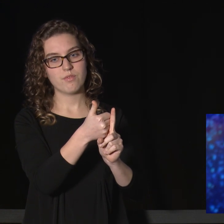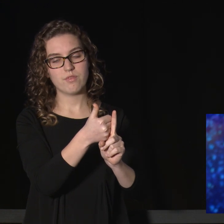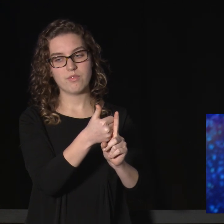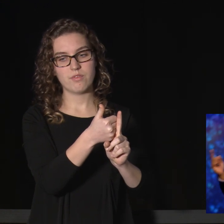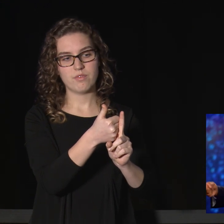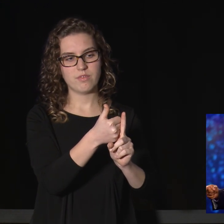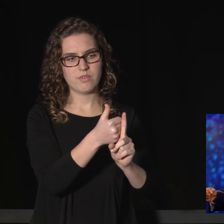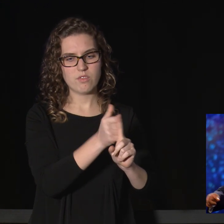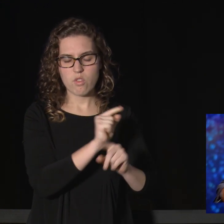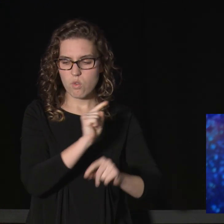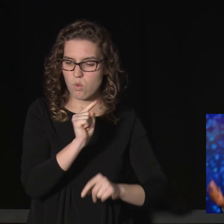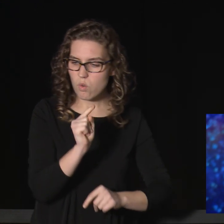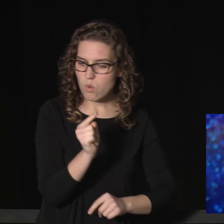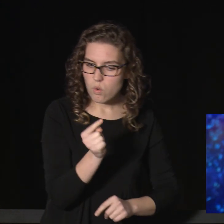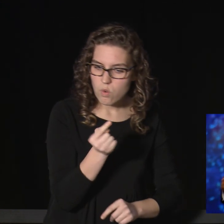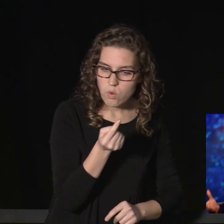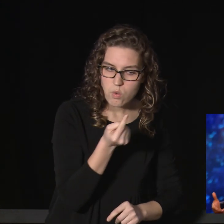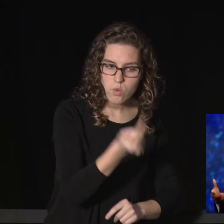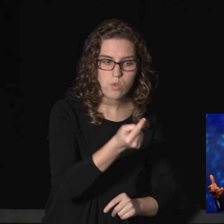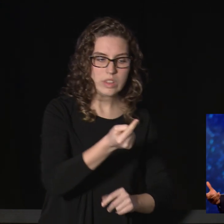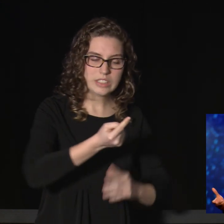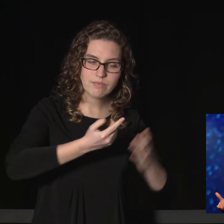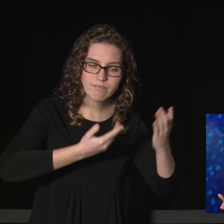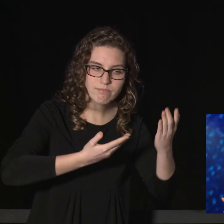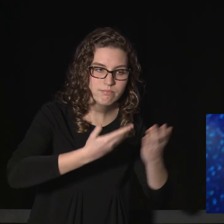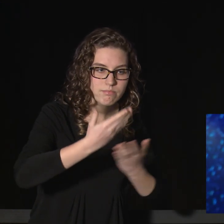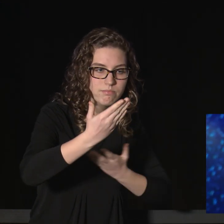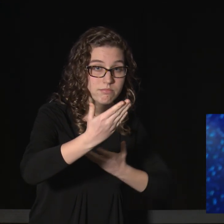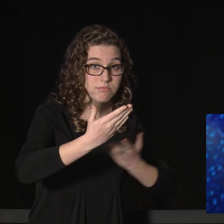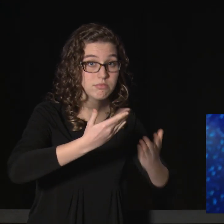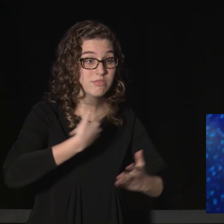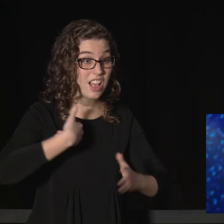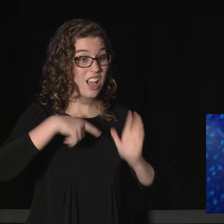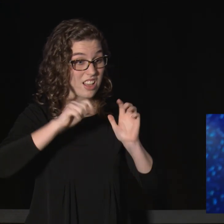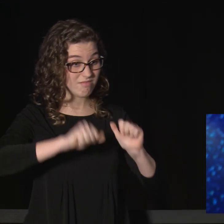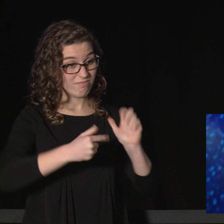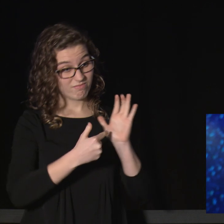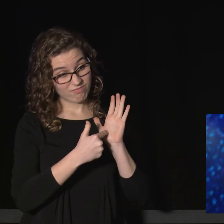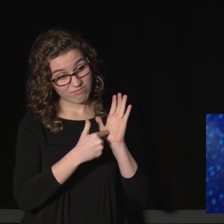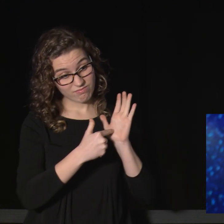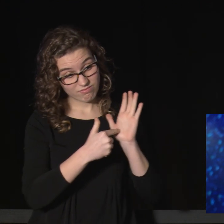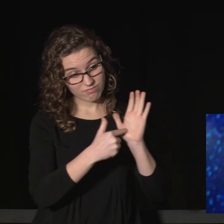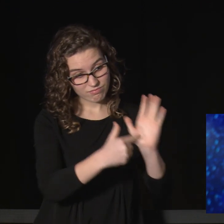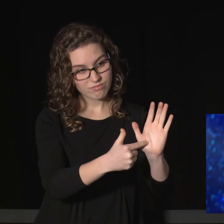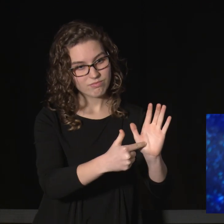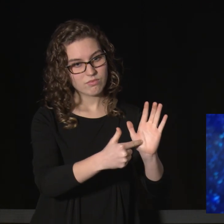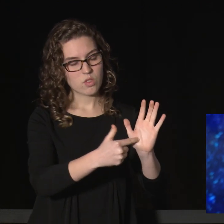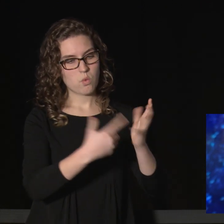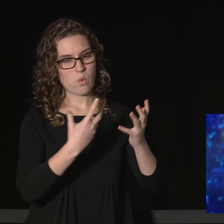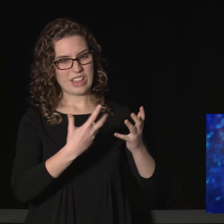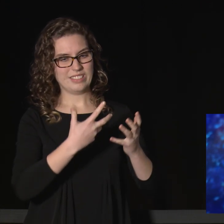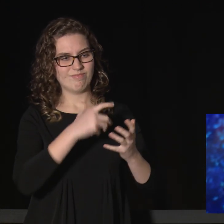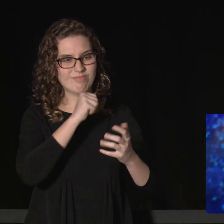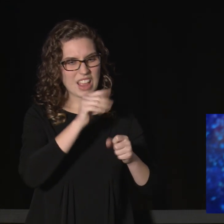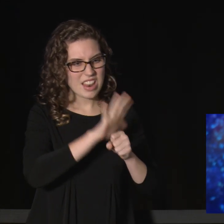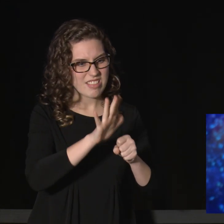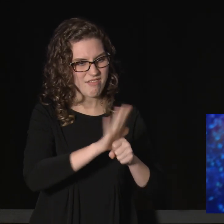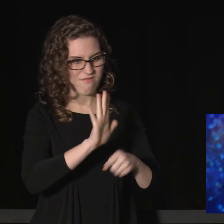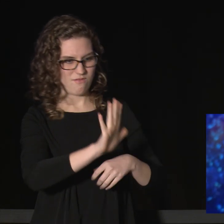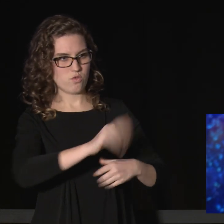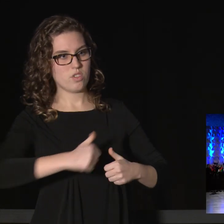It was only through performing these acts of service that I could reveal to you what was lacking in your